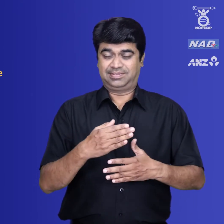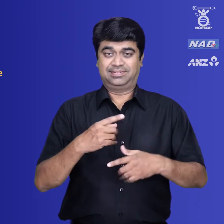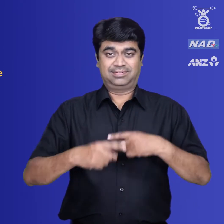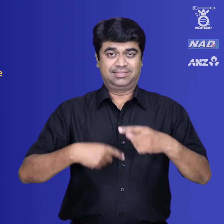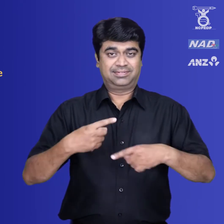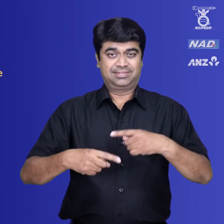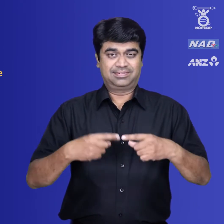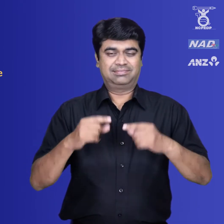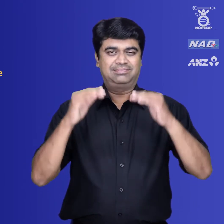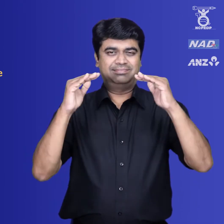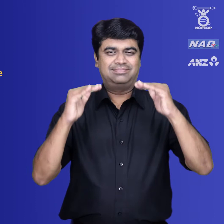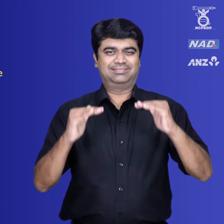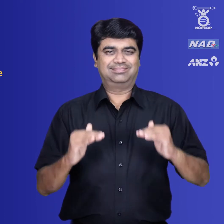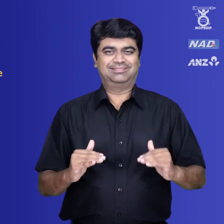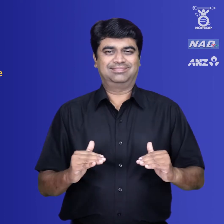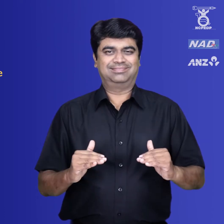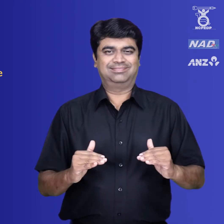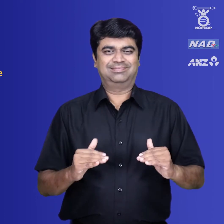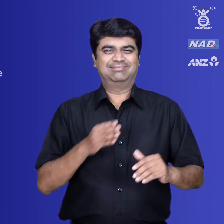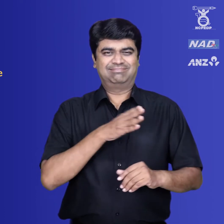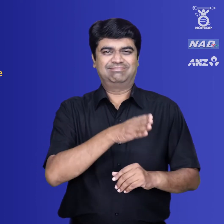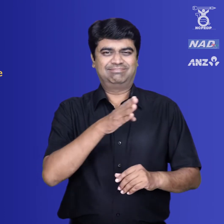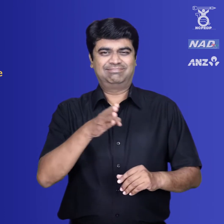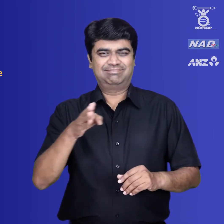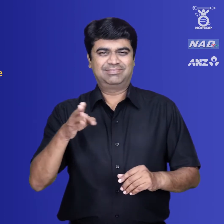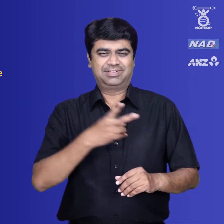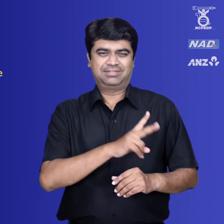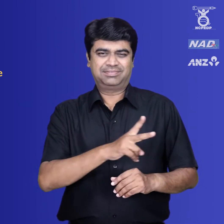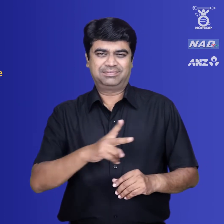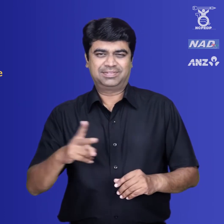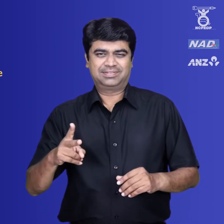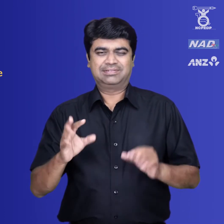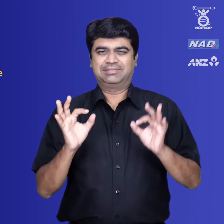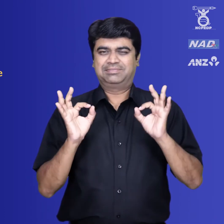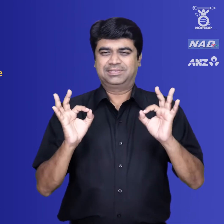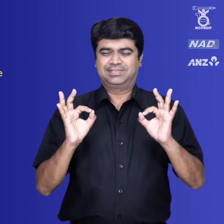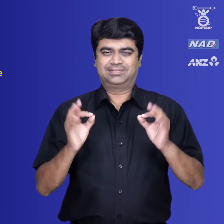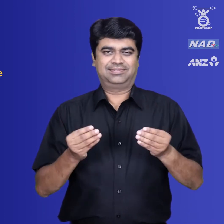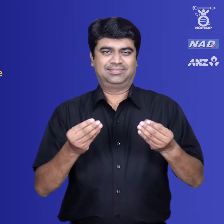promote various methods for preventing disabilities,